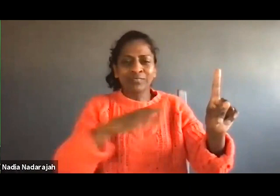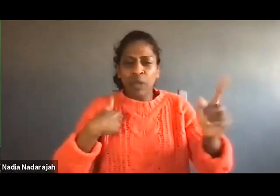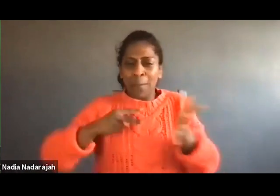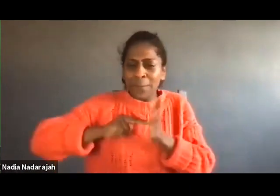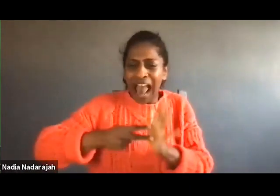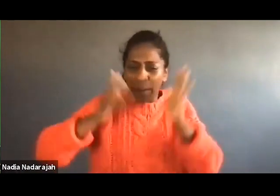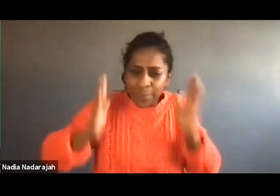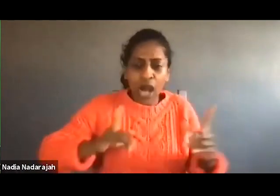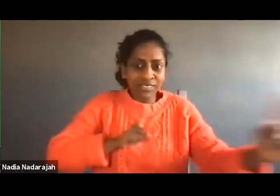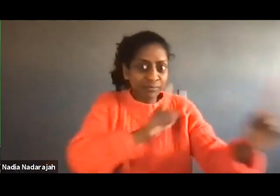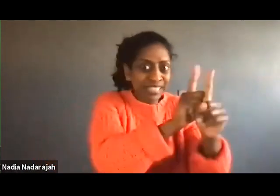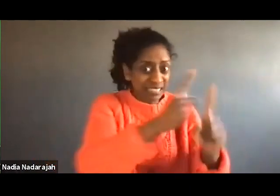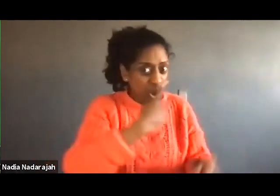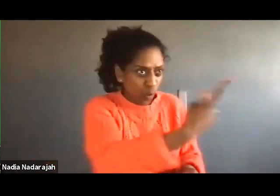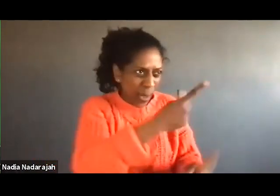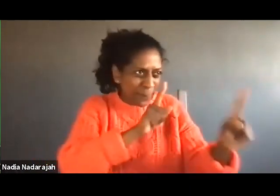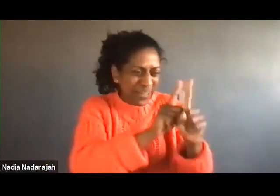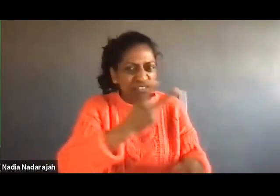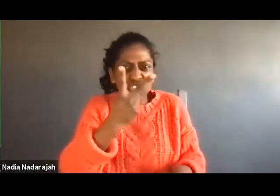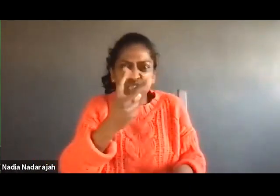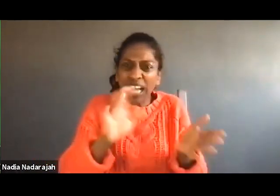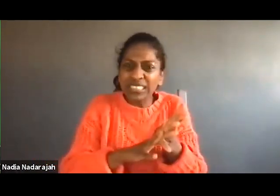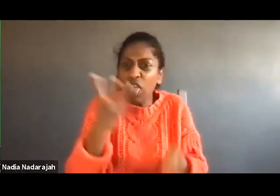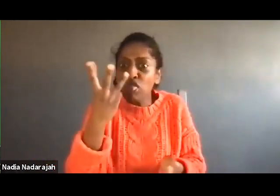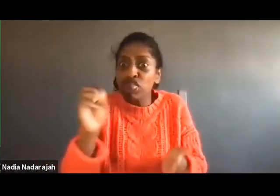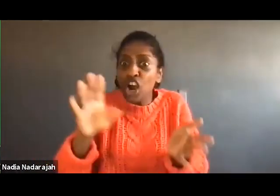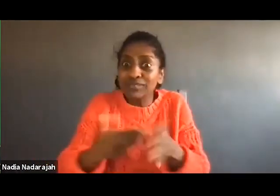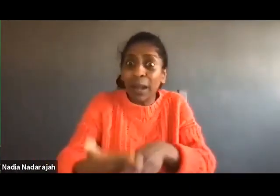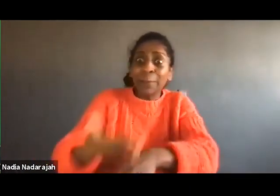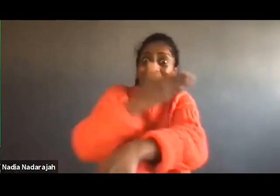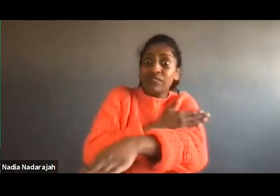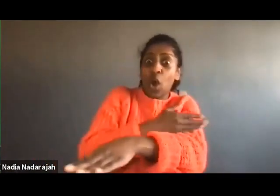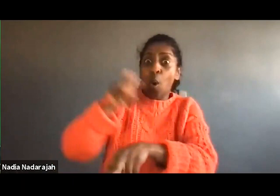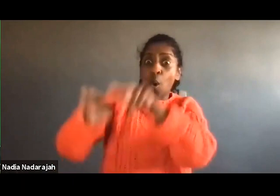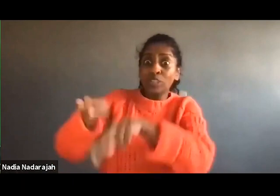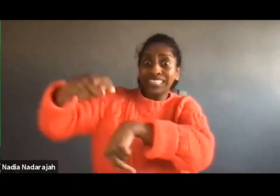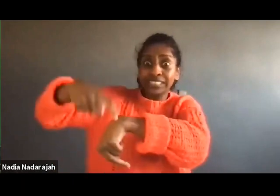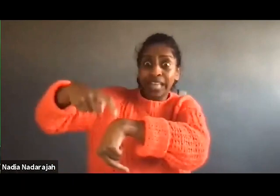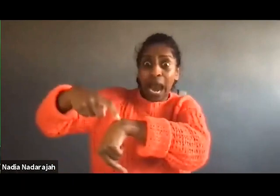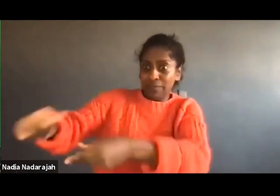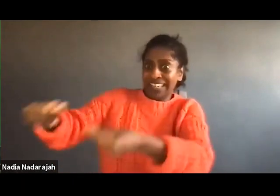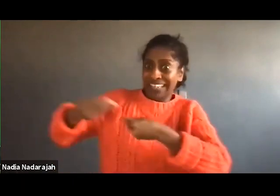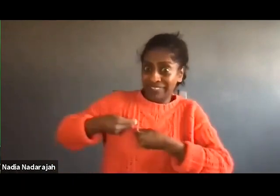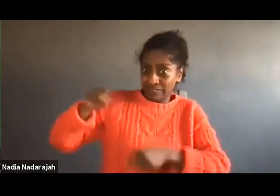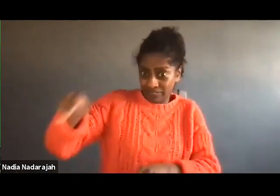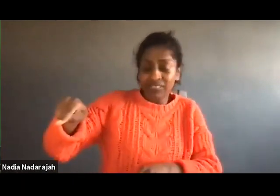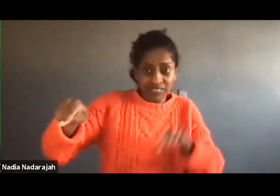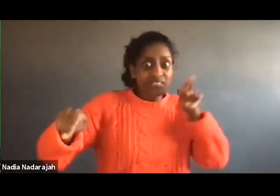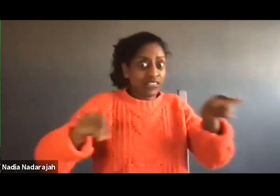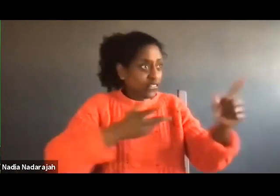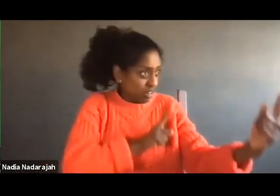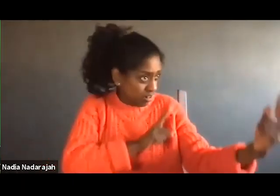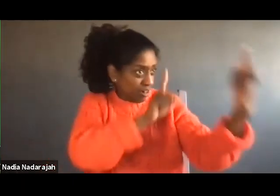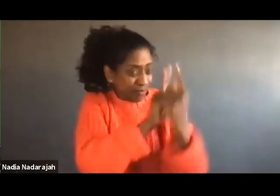important, because this has been a big challenge for me. So what I like to do is meet my interpreter 20-30